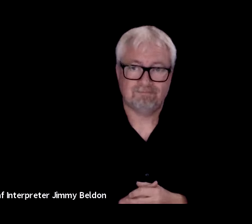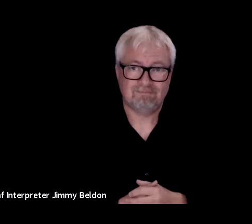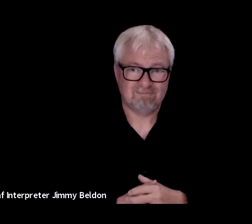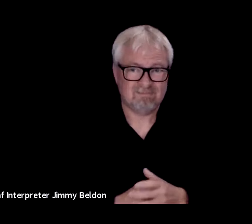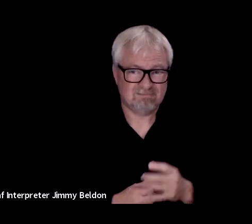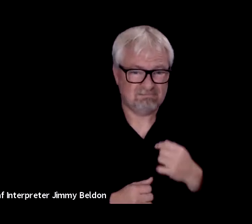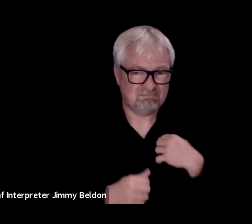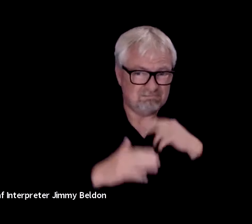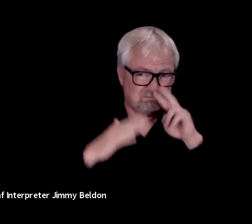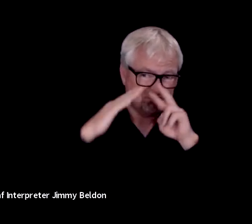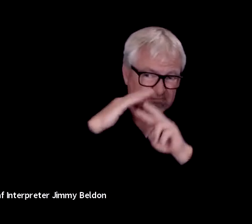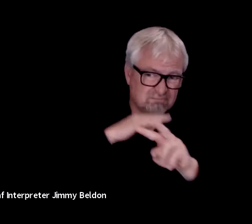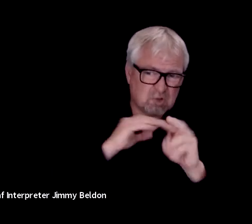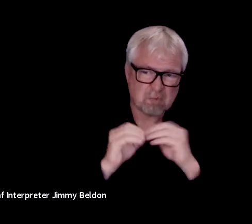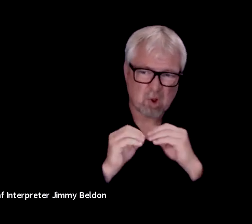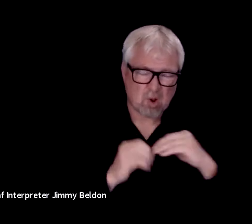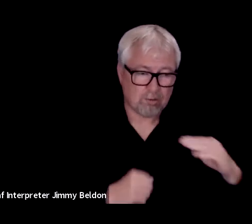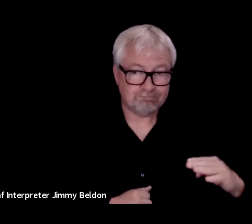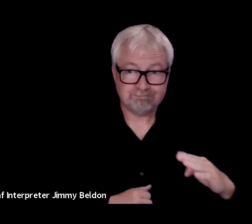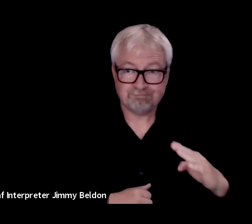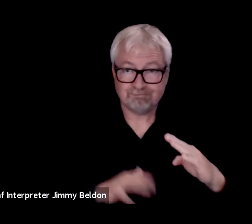few